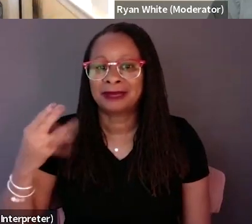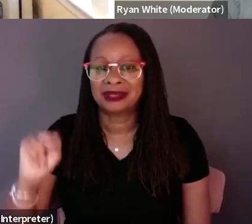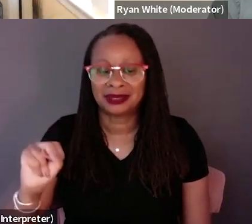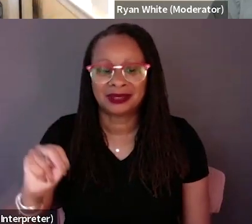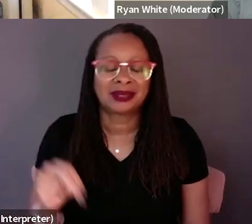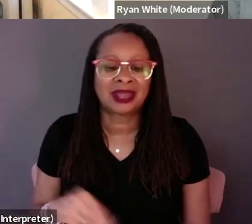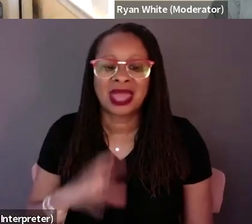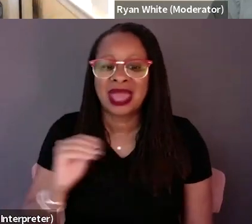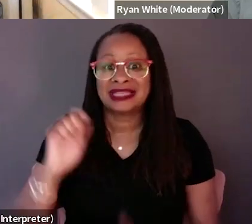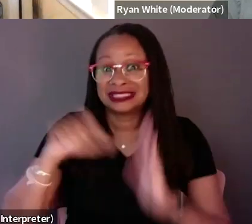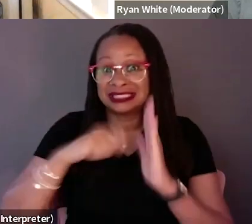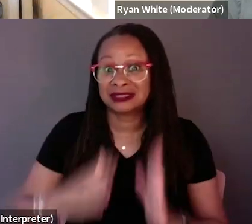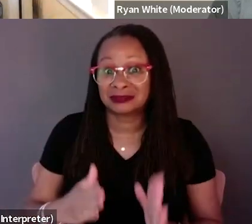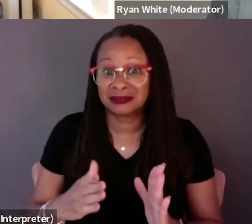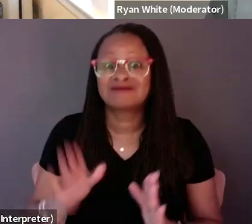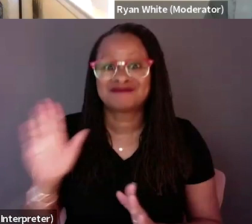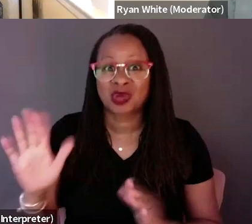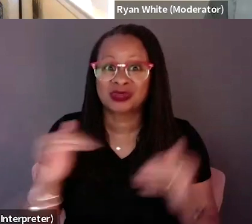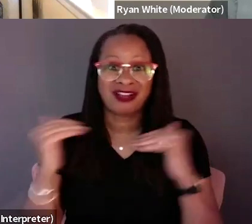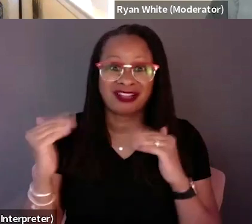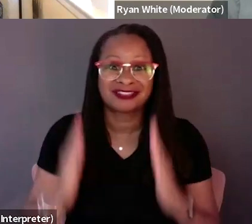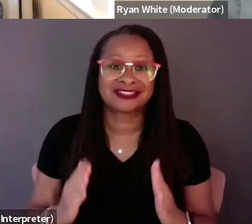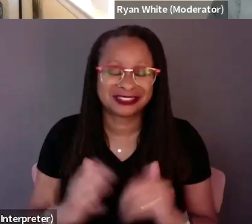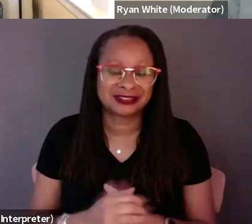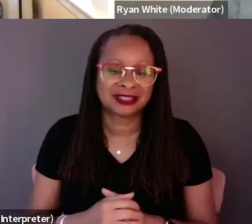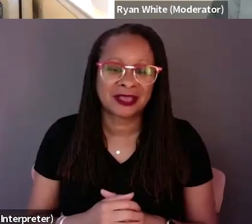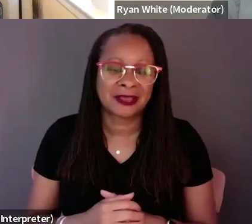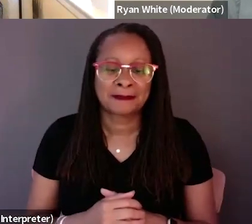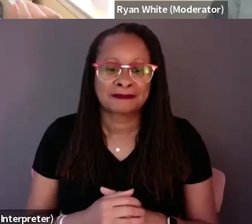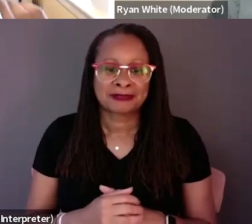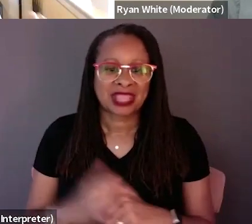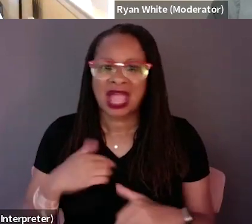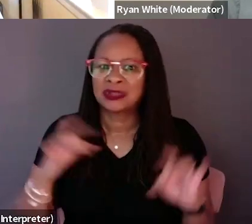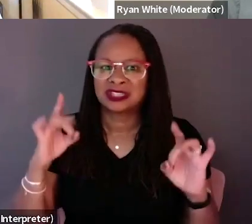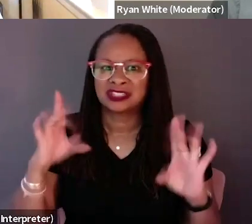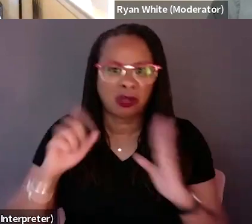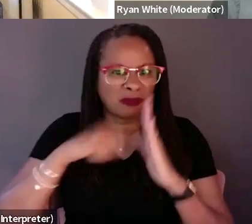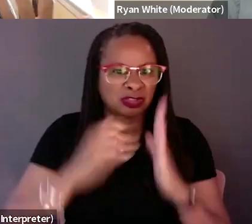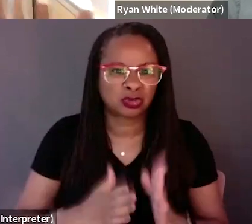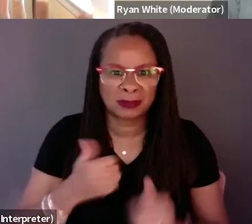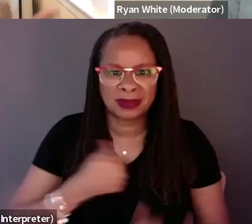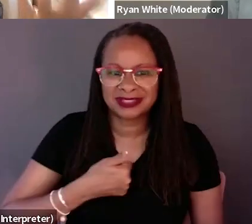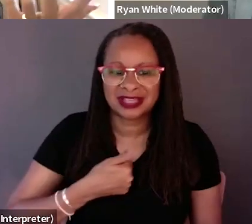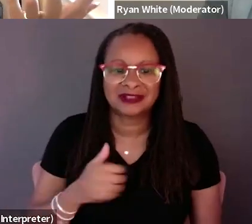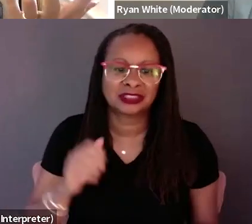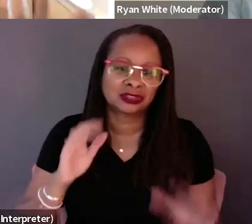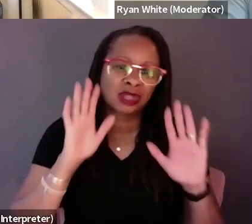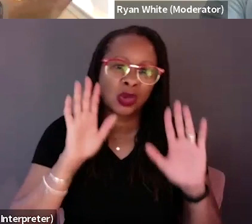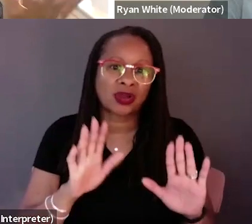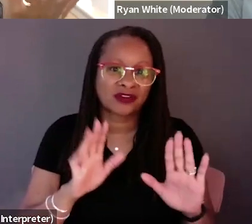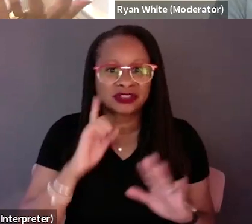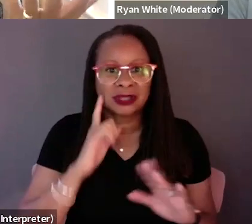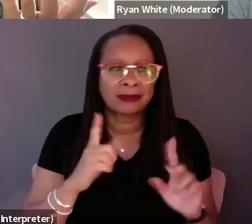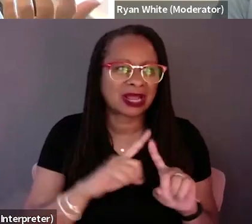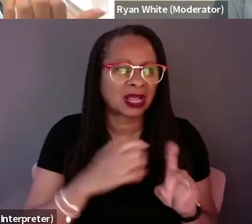talented cinematographer colleagues or compatriots, like, I was a terrible shooter. So it's like, oh, it's such a great soundbite. I